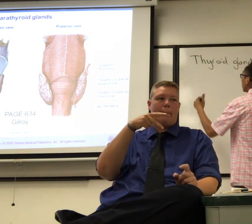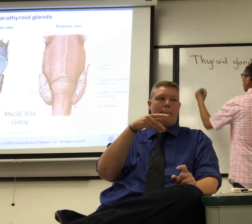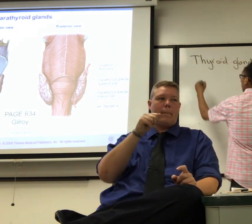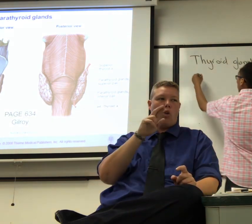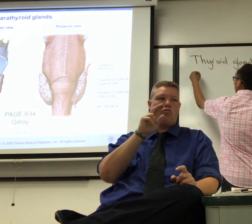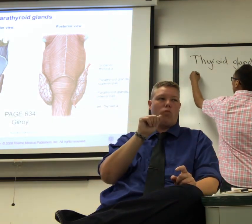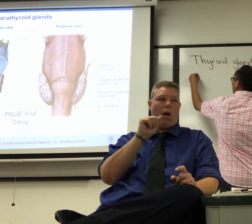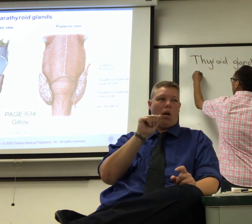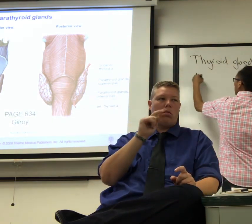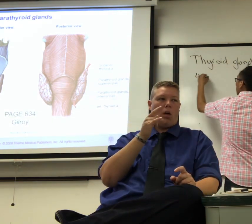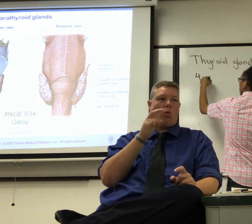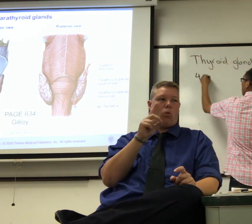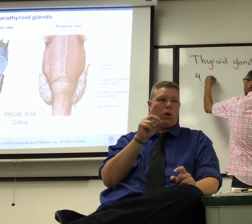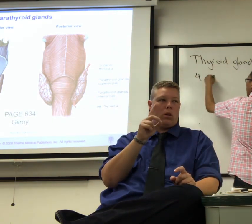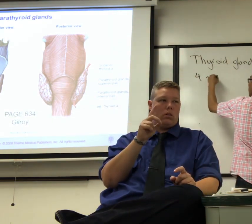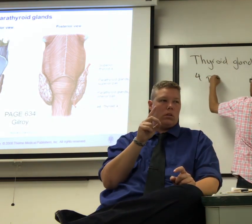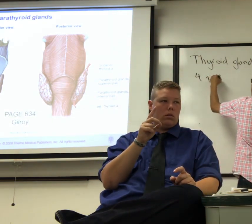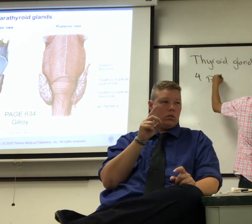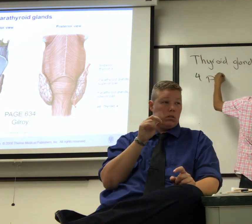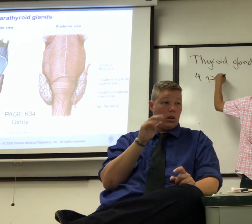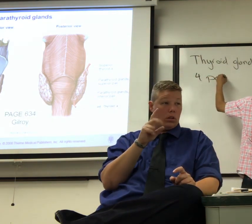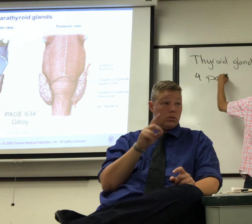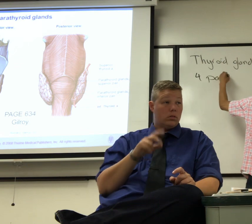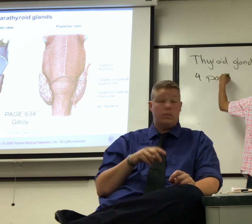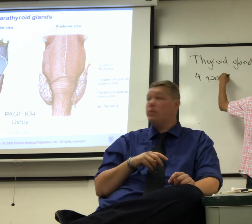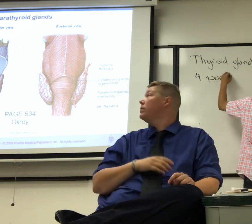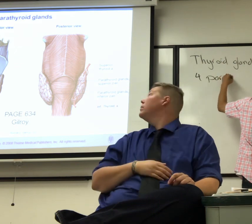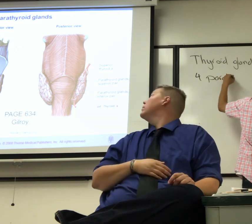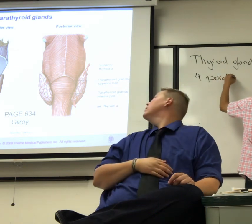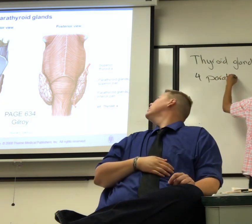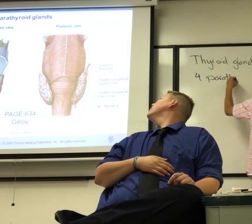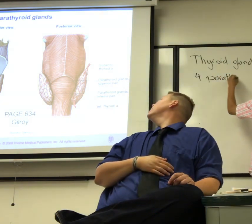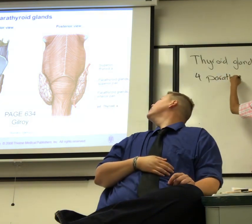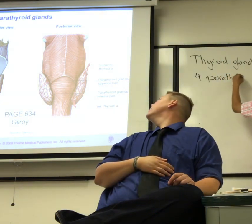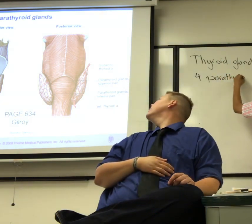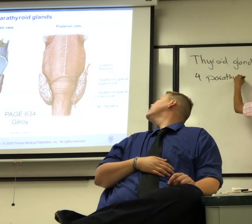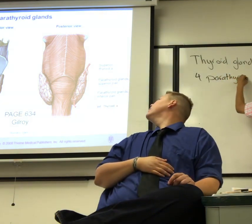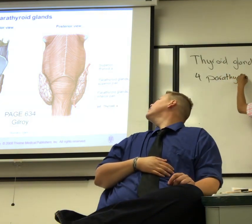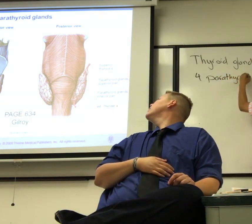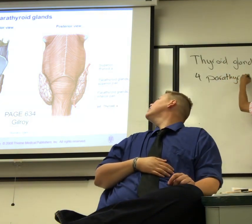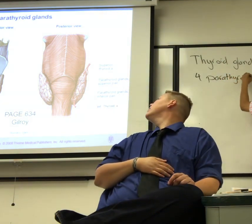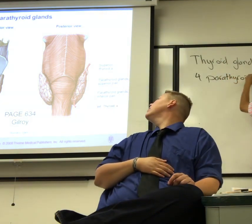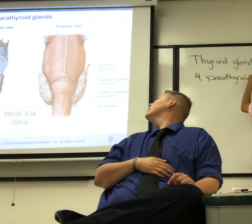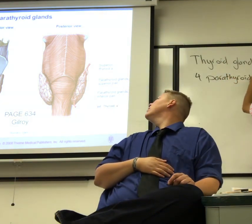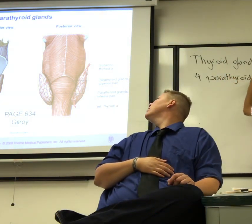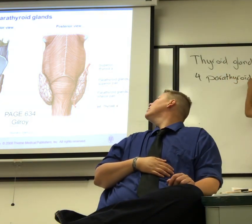these four little nodules, and that's the parathyroid glands.